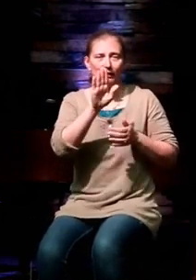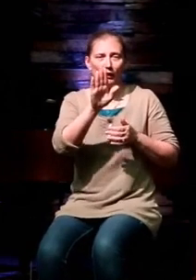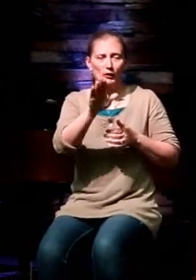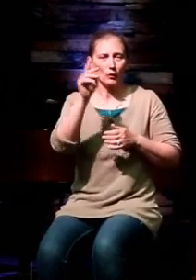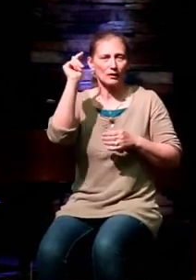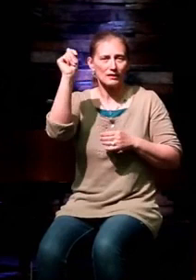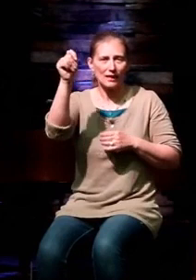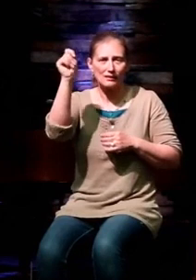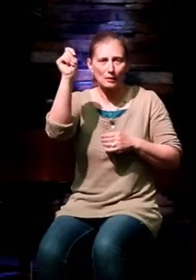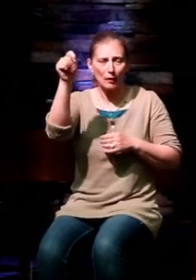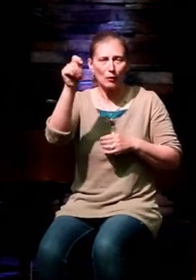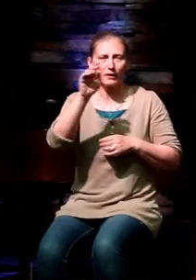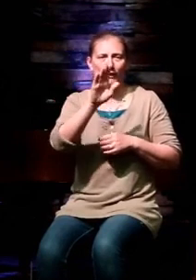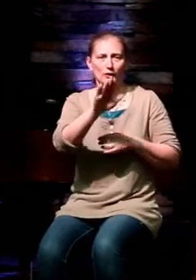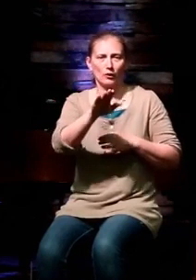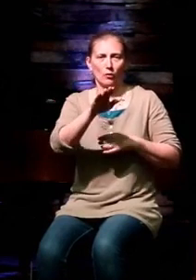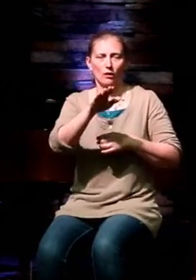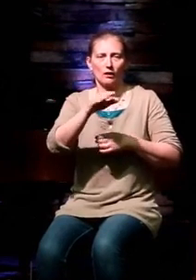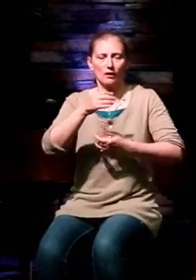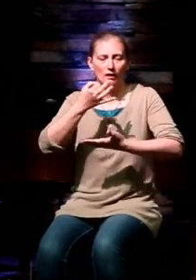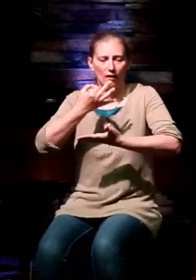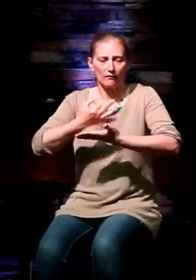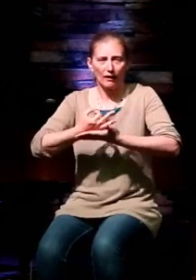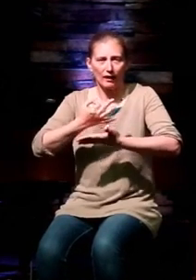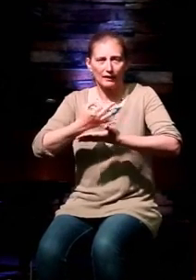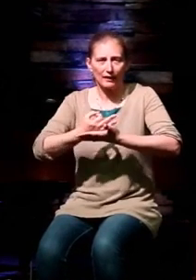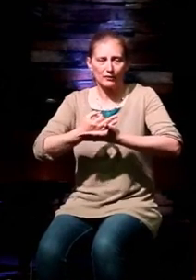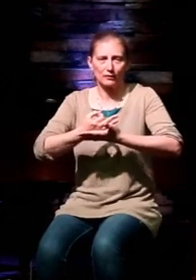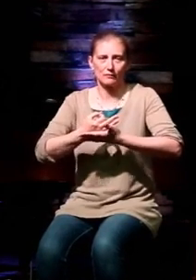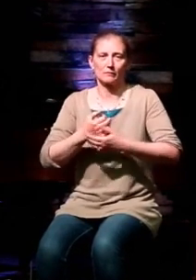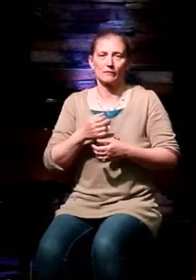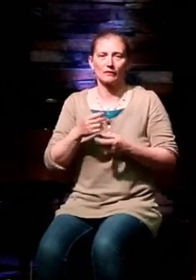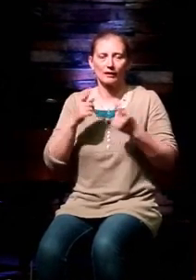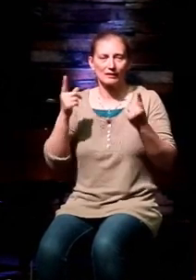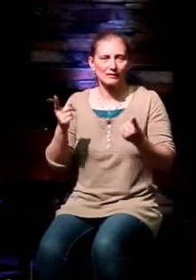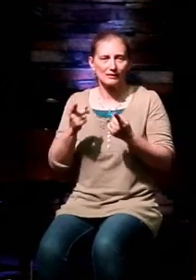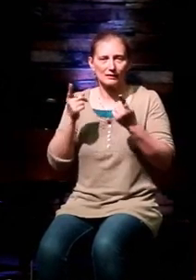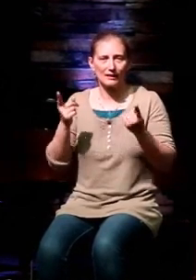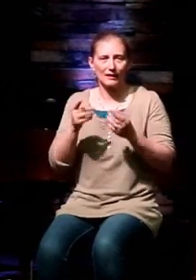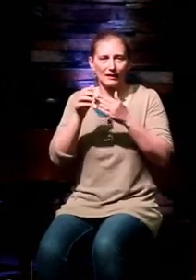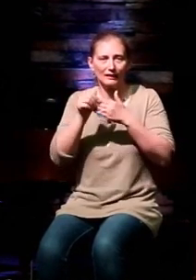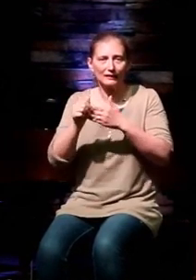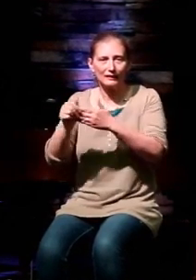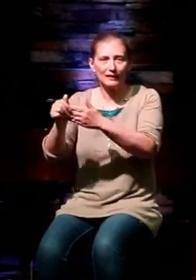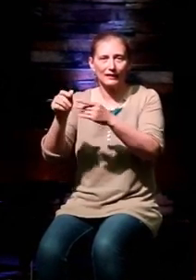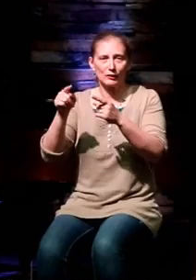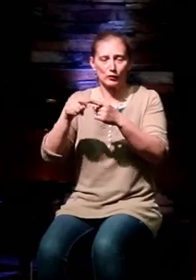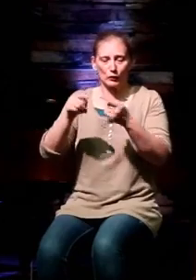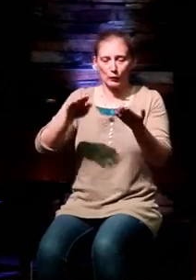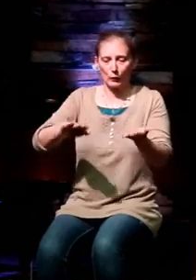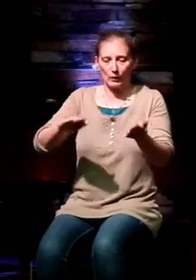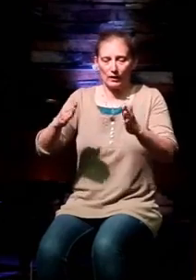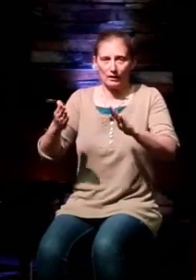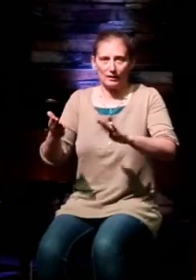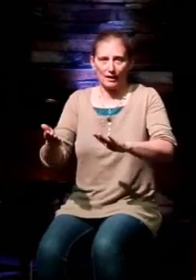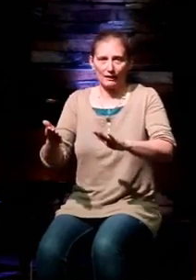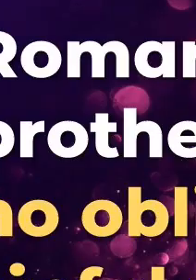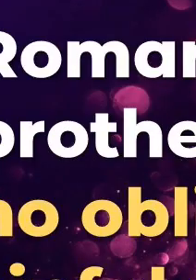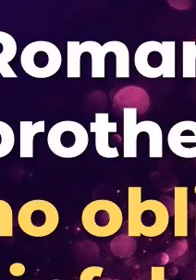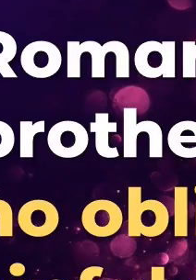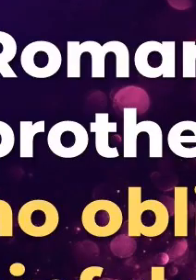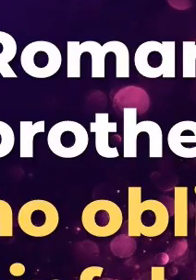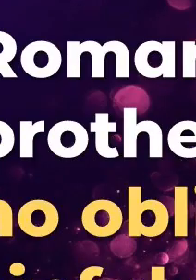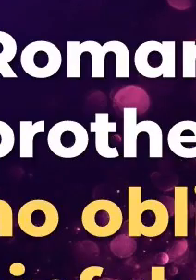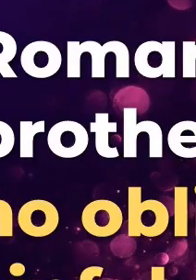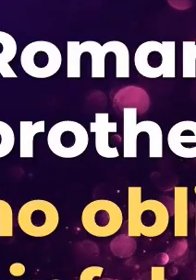finances. Wherever you want to go with it, you've got sin in it. It eventually leads to death. But the good news here is this scripture I've been quoting.